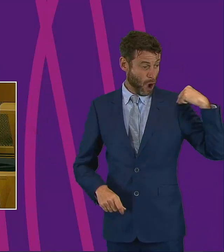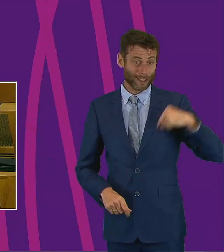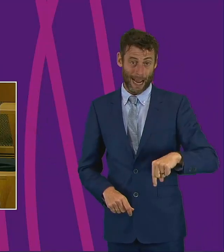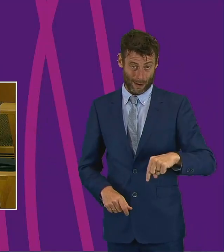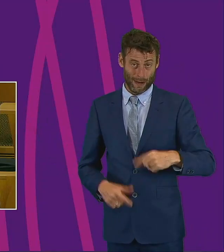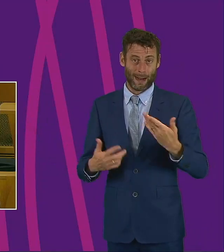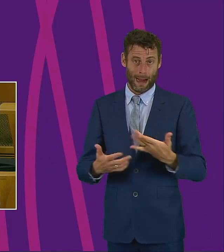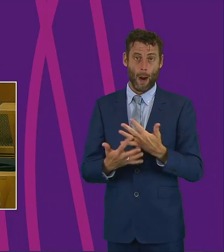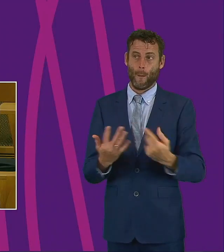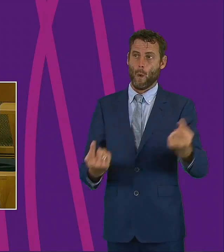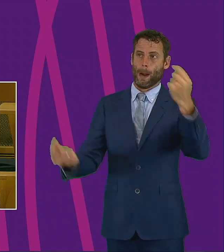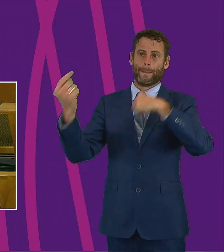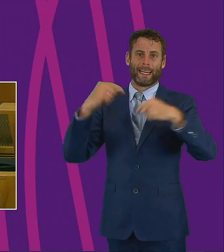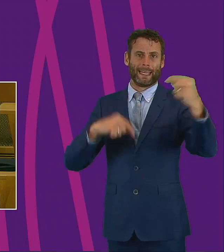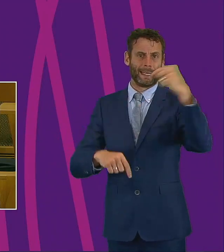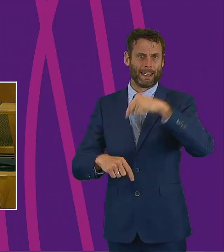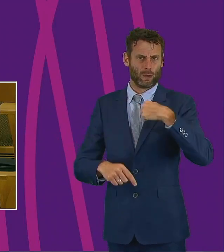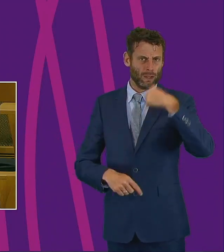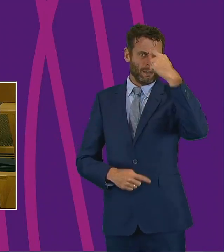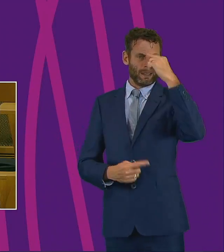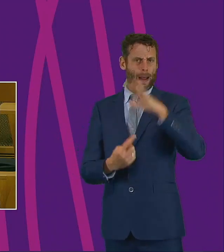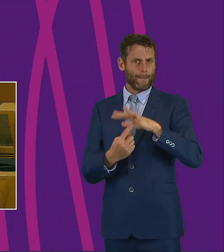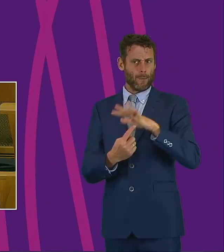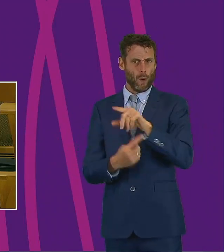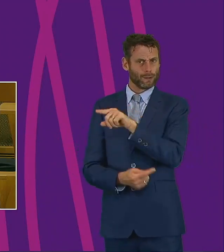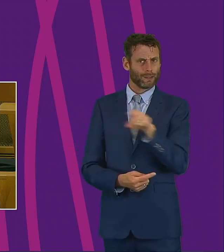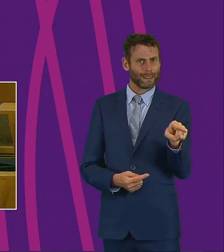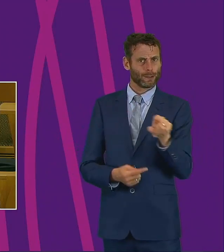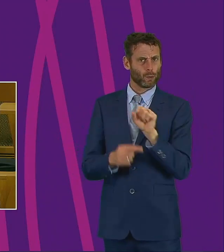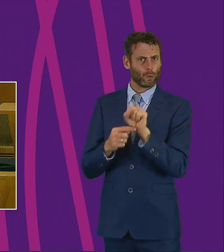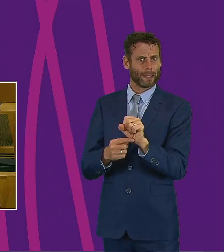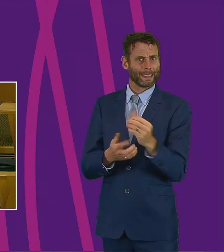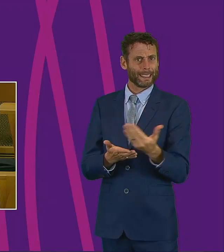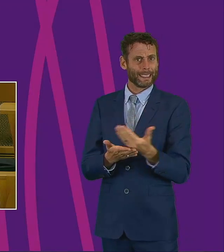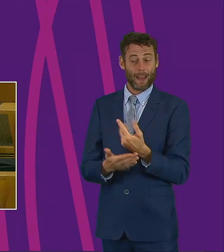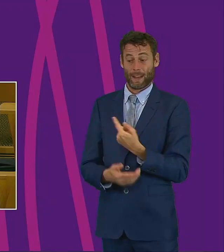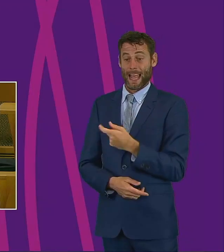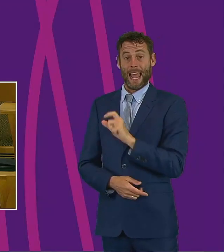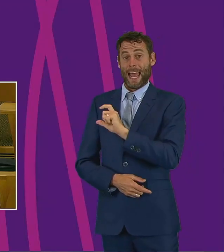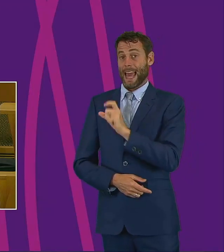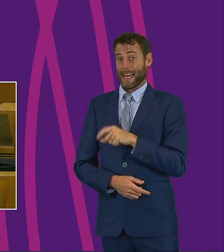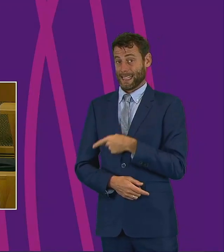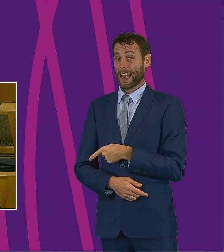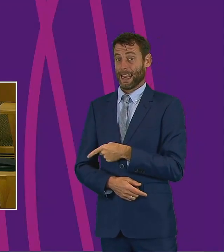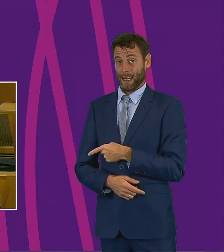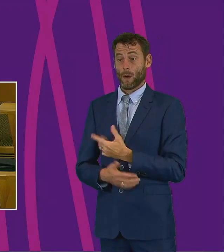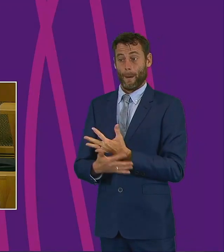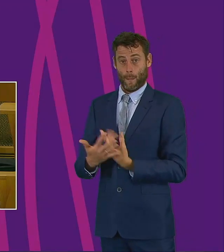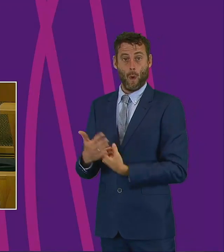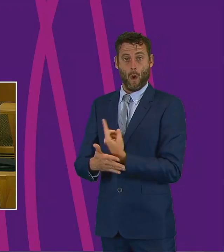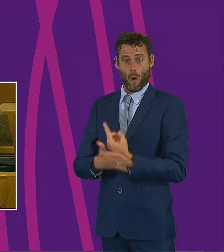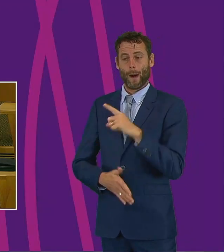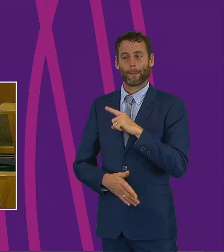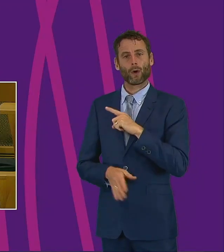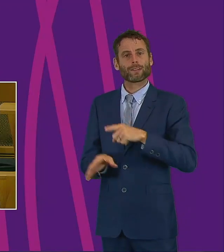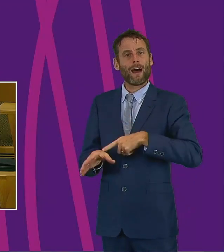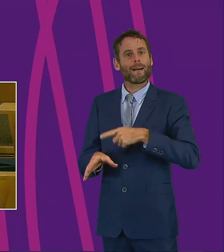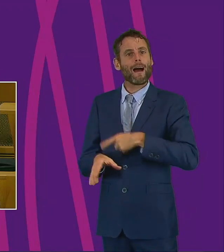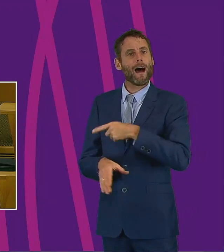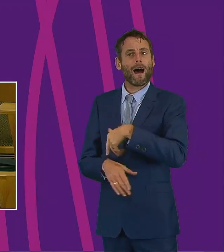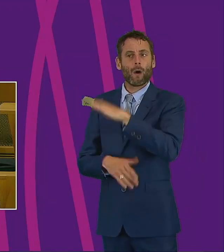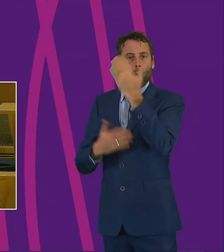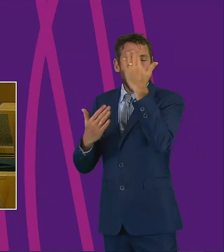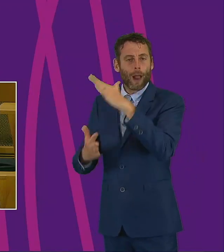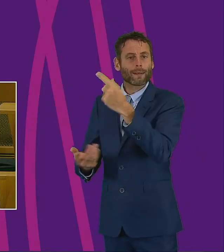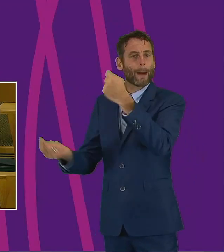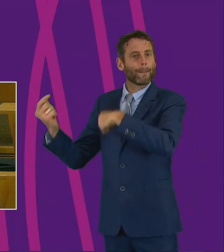safe. We know that there is a rise in cases in Italy because of young people returning from holiday. Germany and France